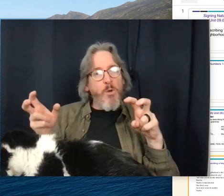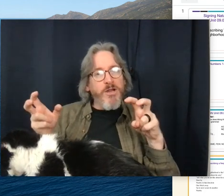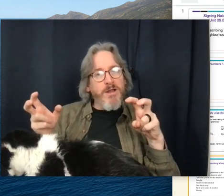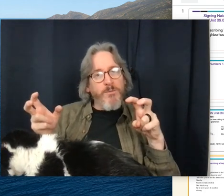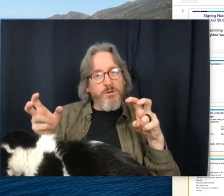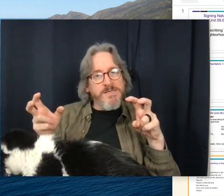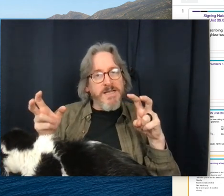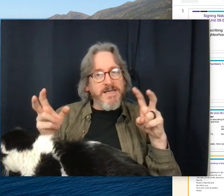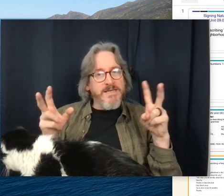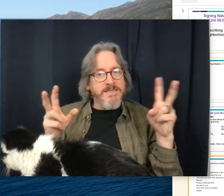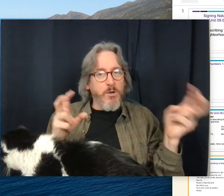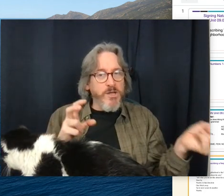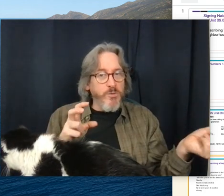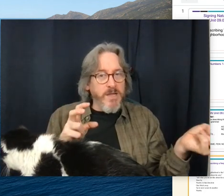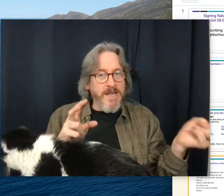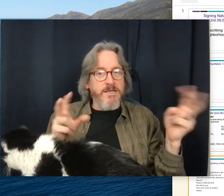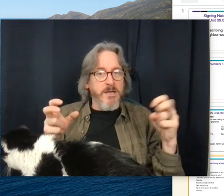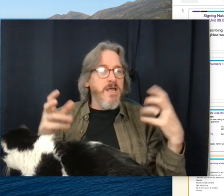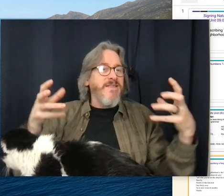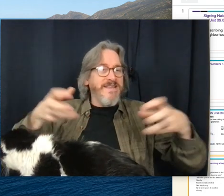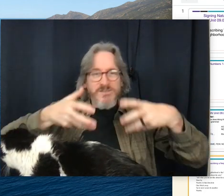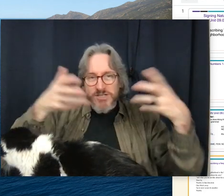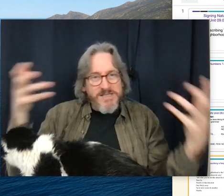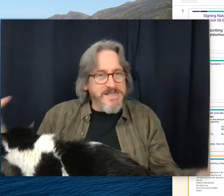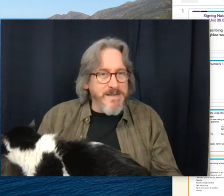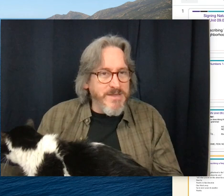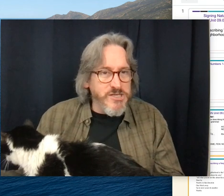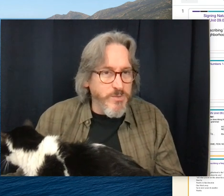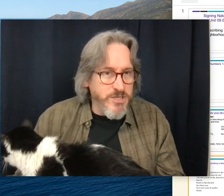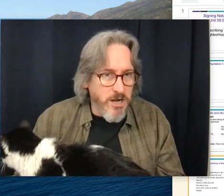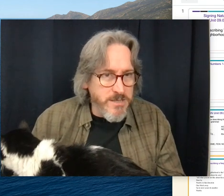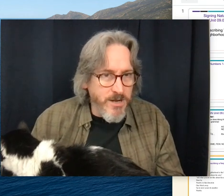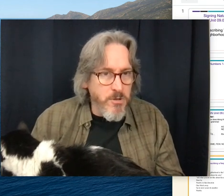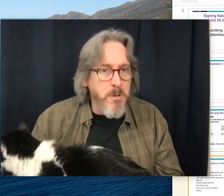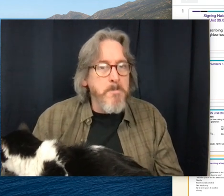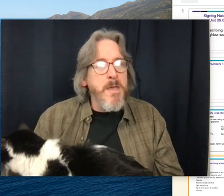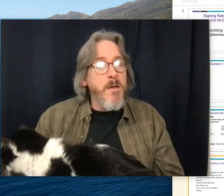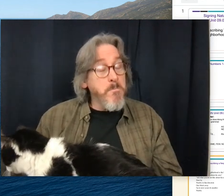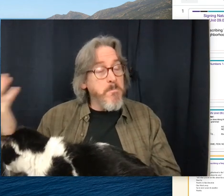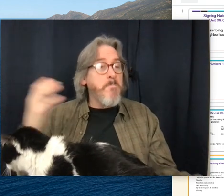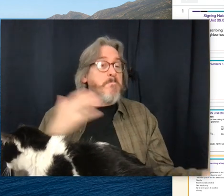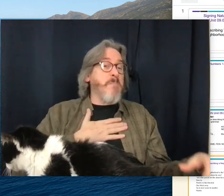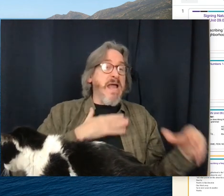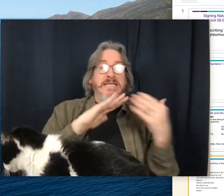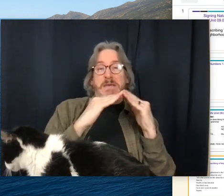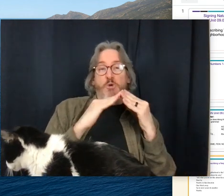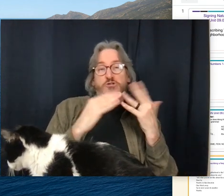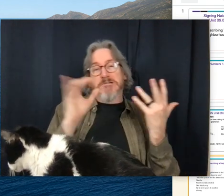The tell what your neighborhood is like, tell what you like. These are just the same things we talked about.